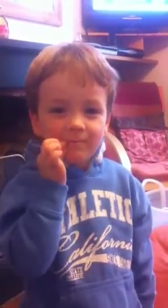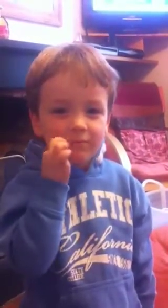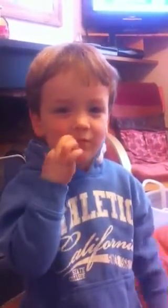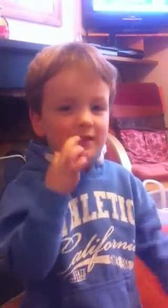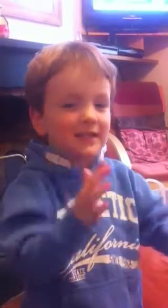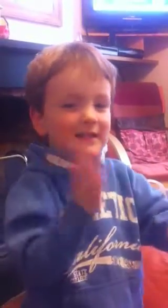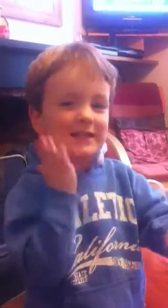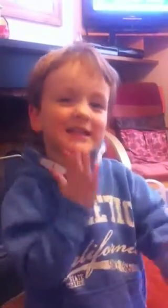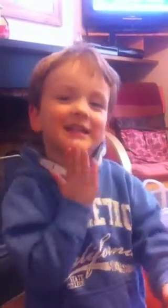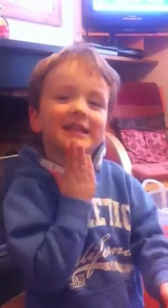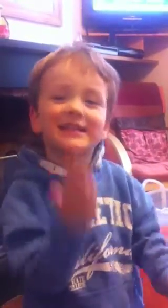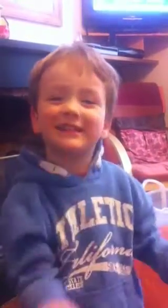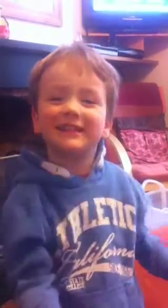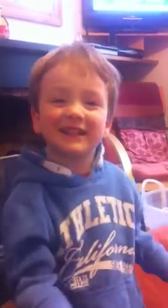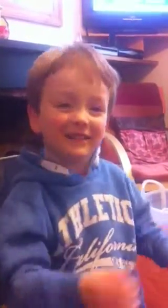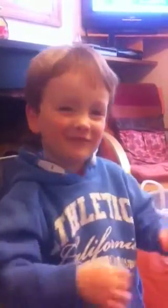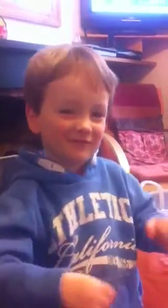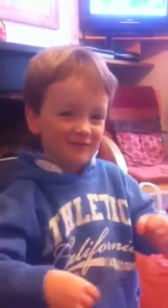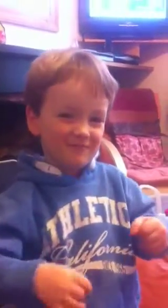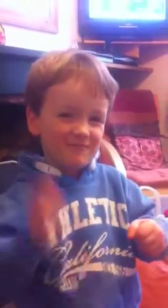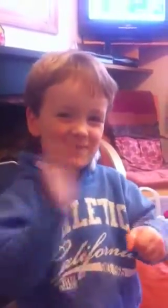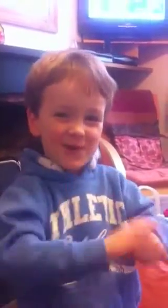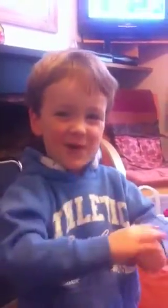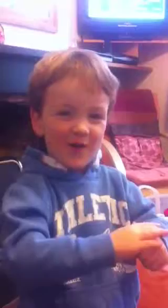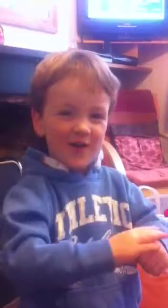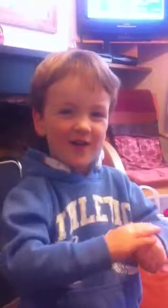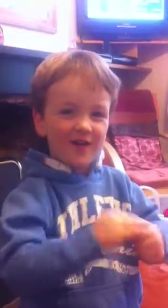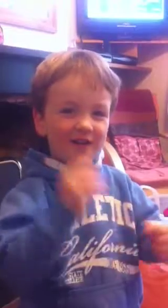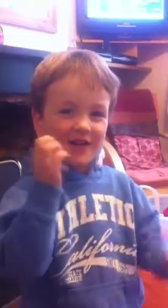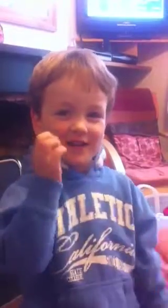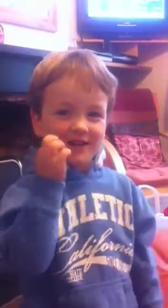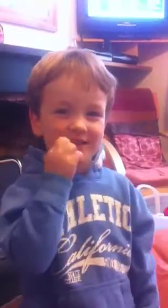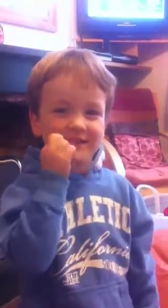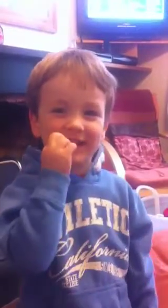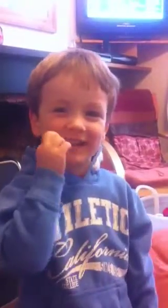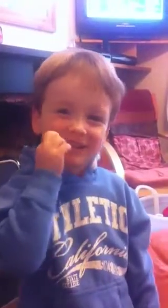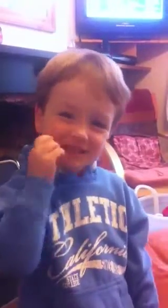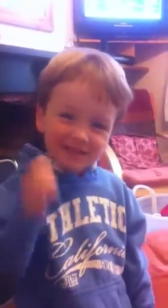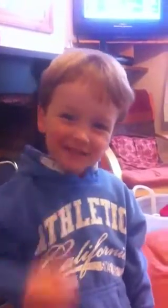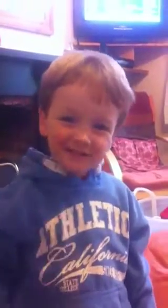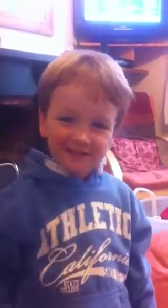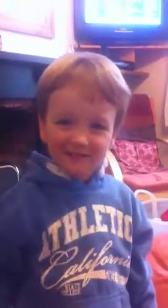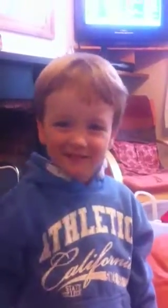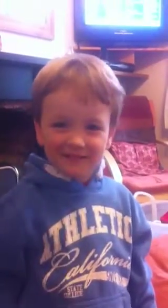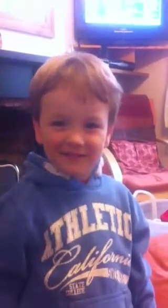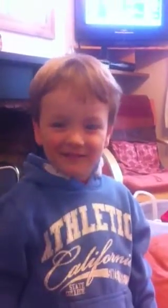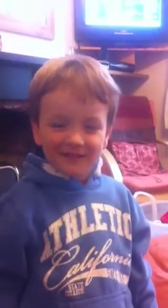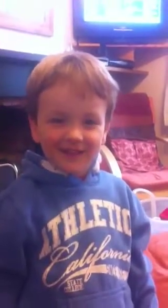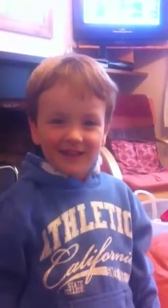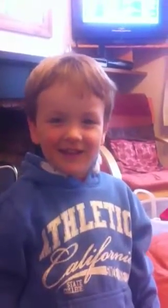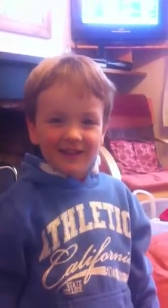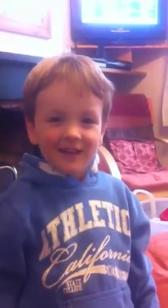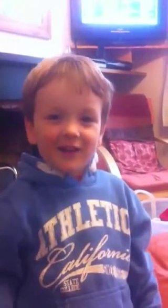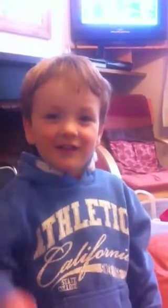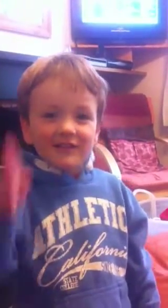Please have some more snacks. Very good. What else?